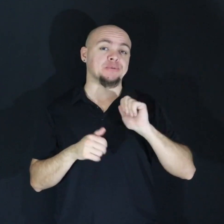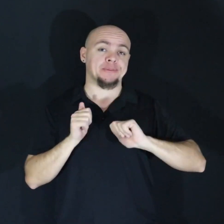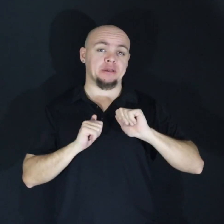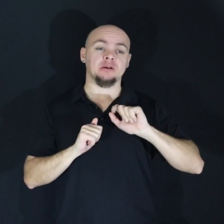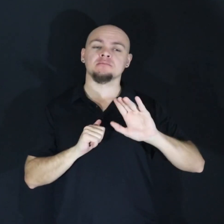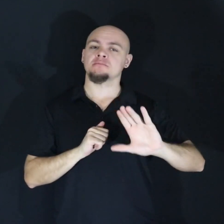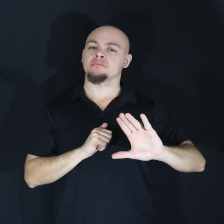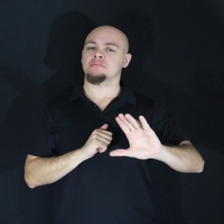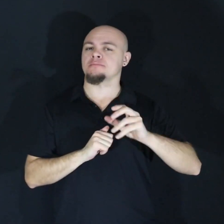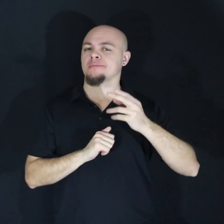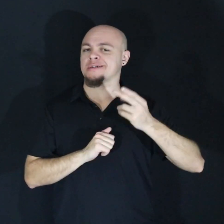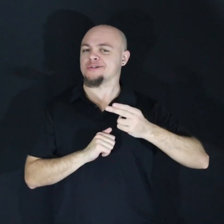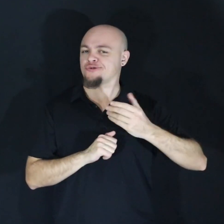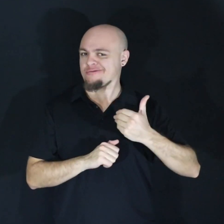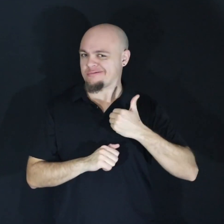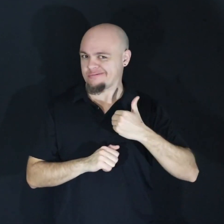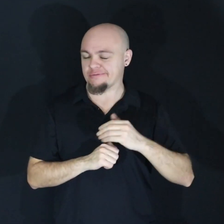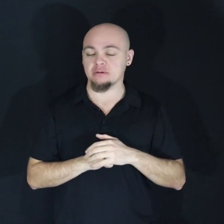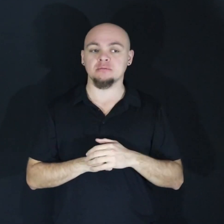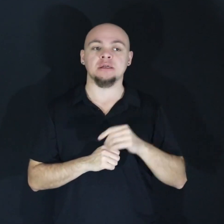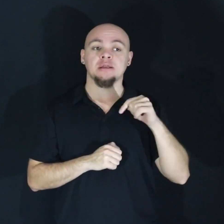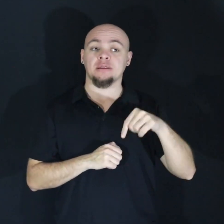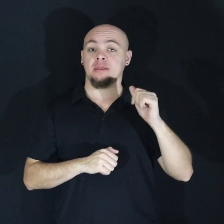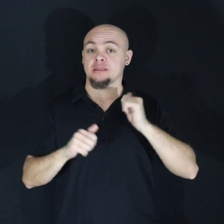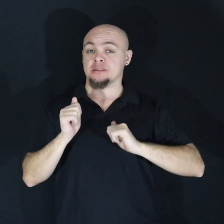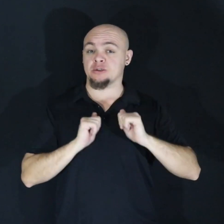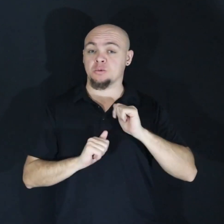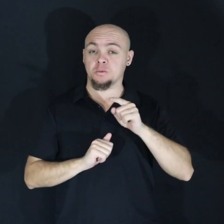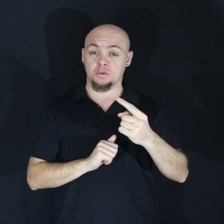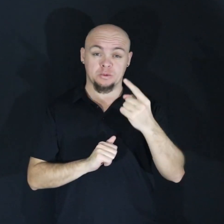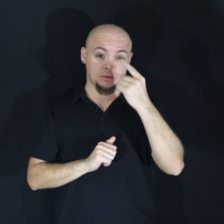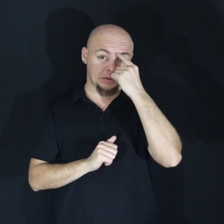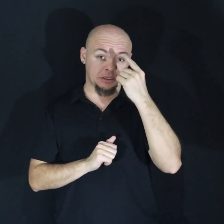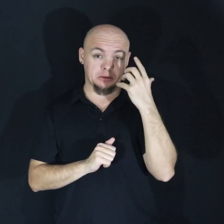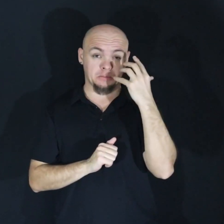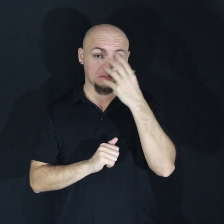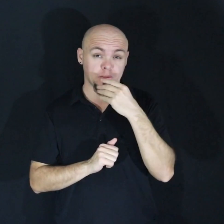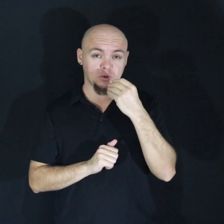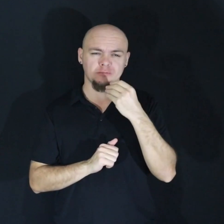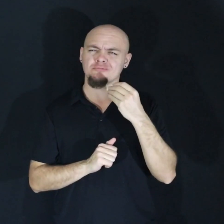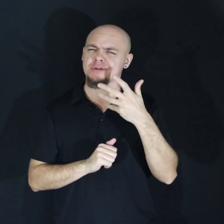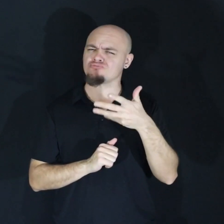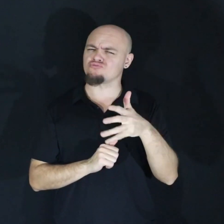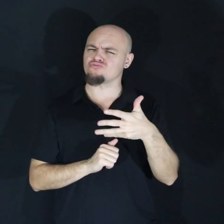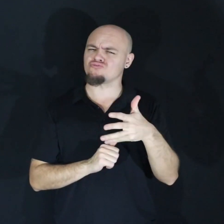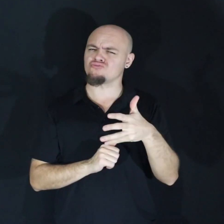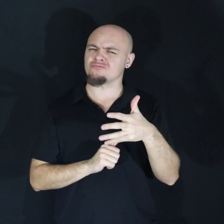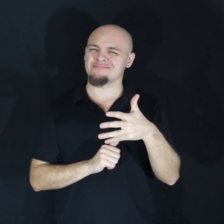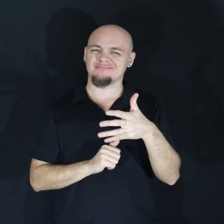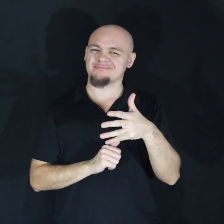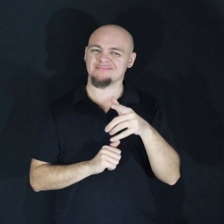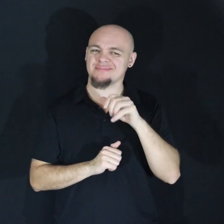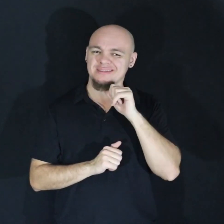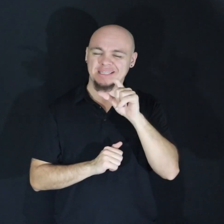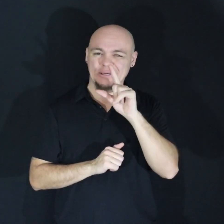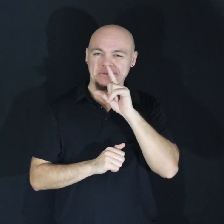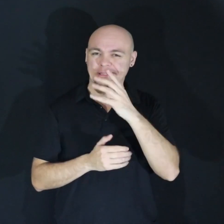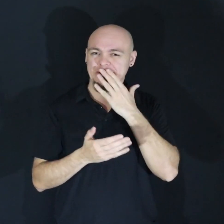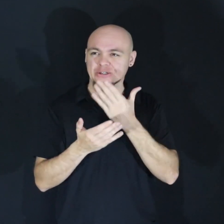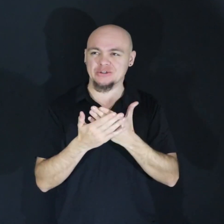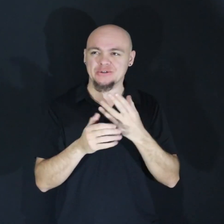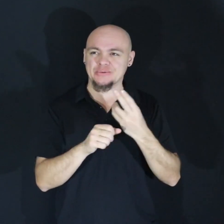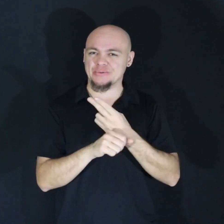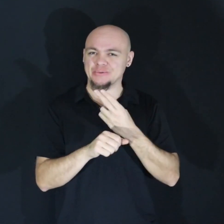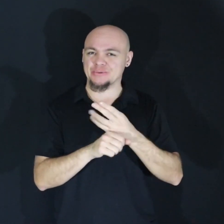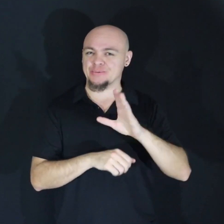own history. If you find this theater beautiful, but somewhat impractical, raise your